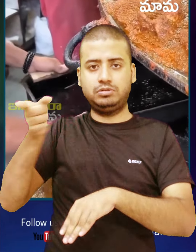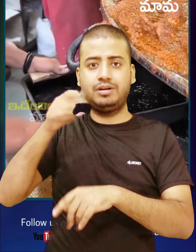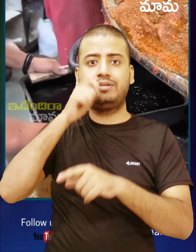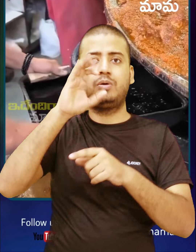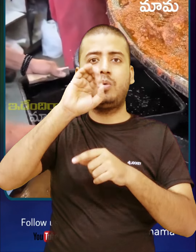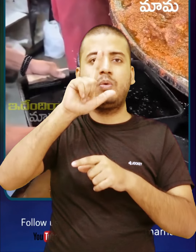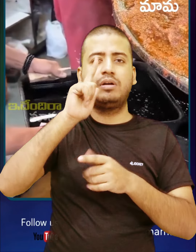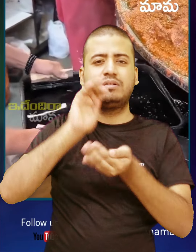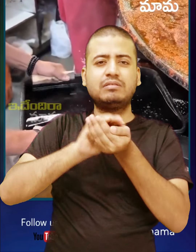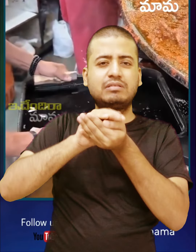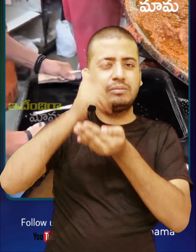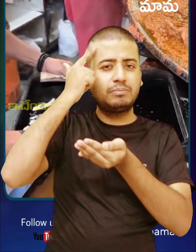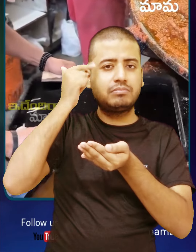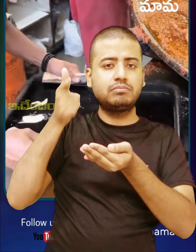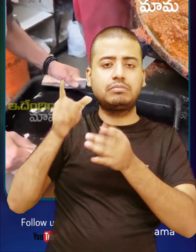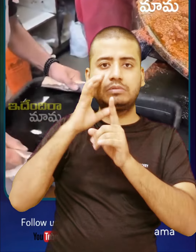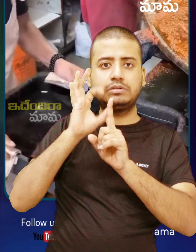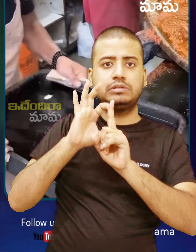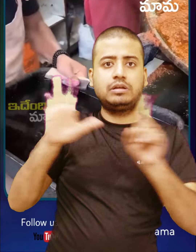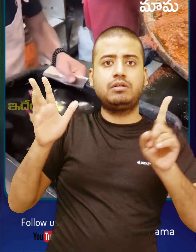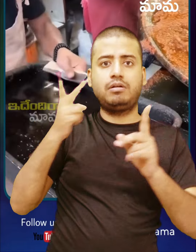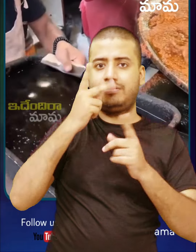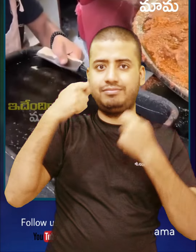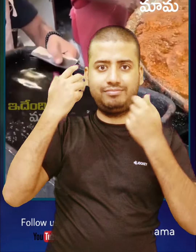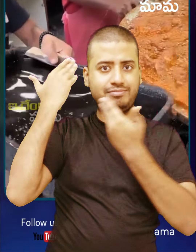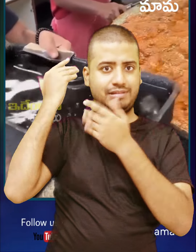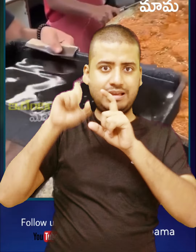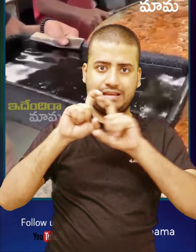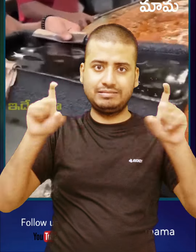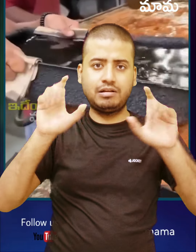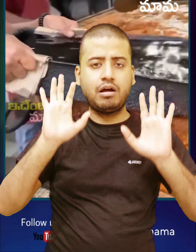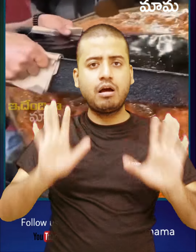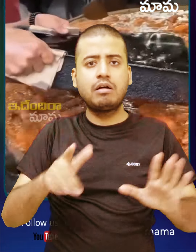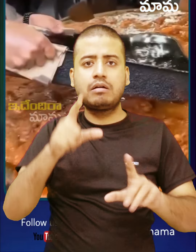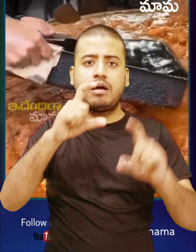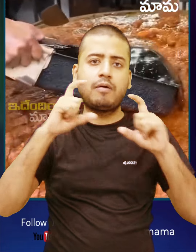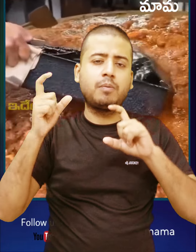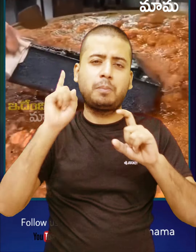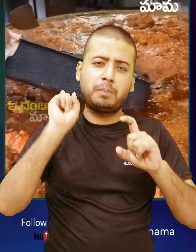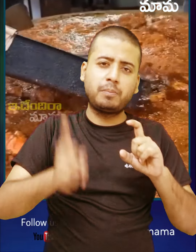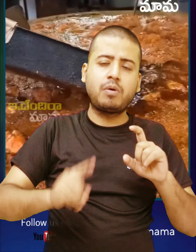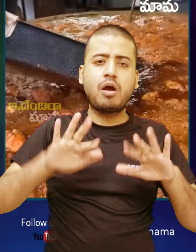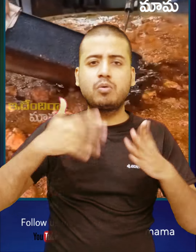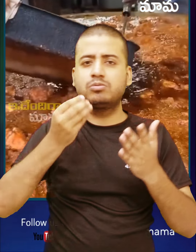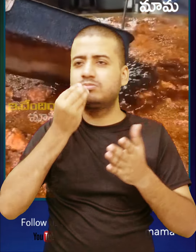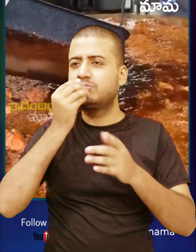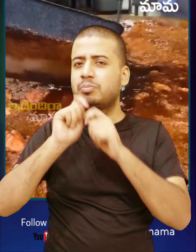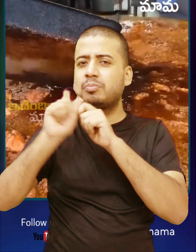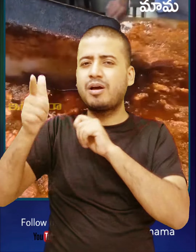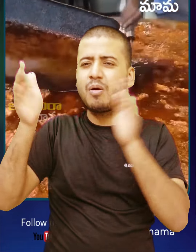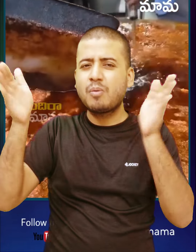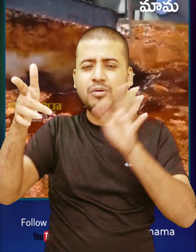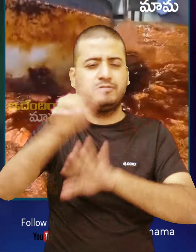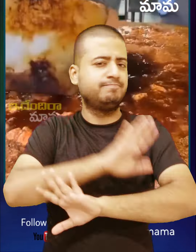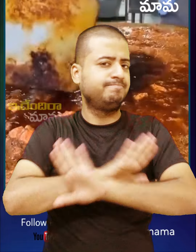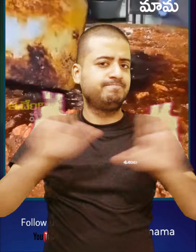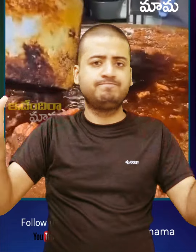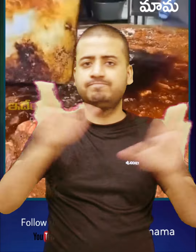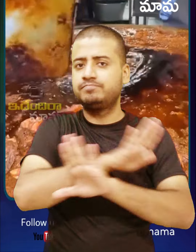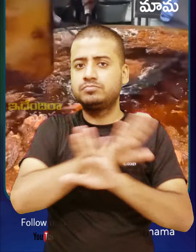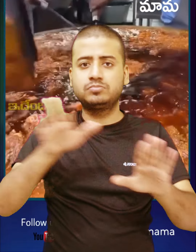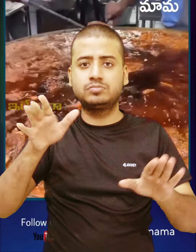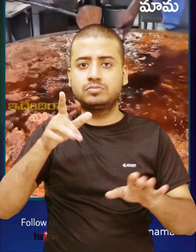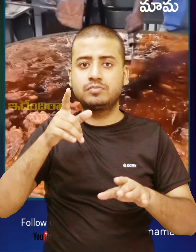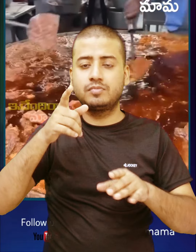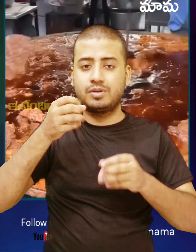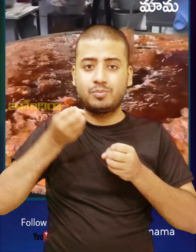unpleasant. A sour taste, especially in the sauce, could indicate that the dish has been left out too long or that the ingredients have